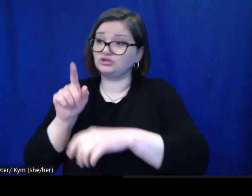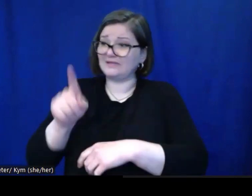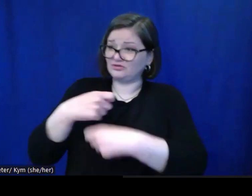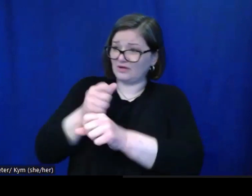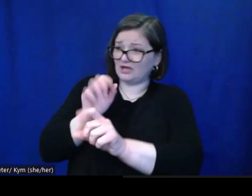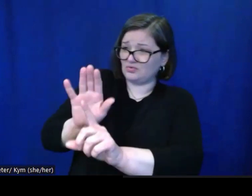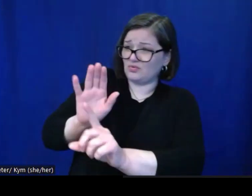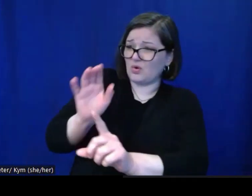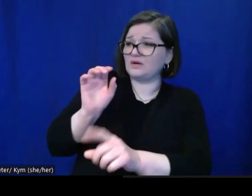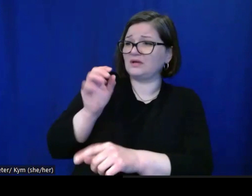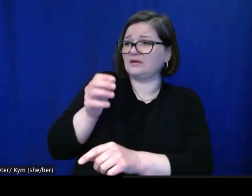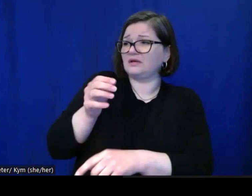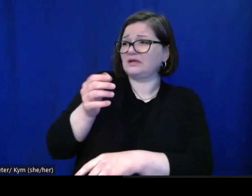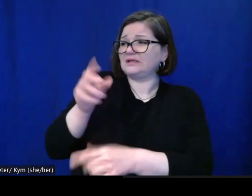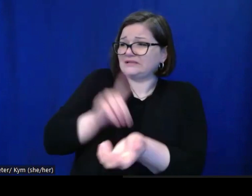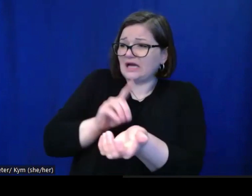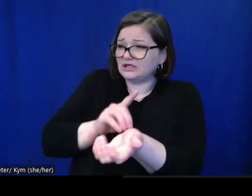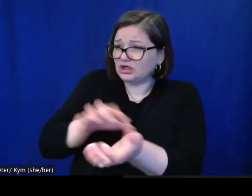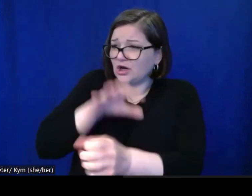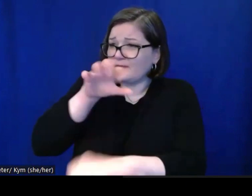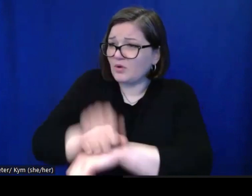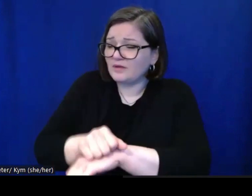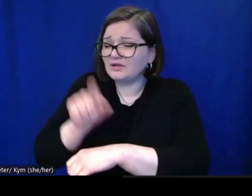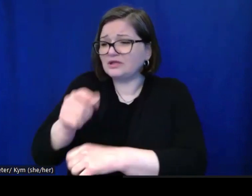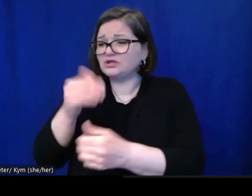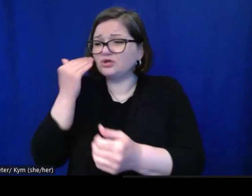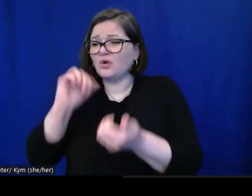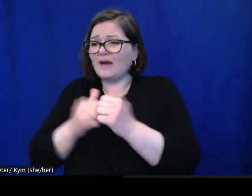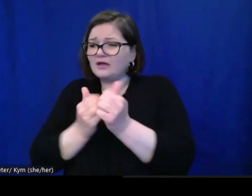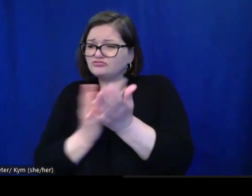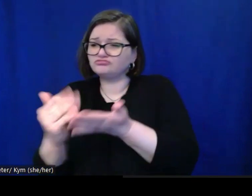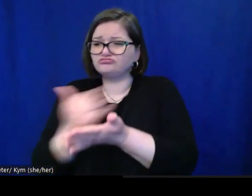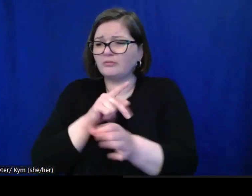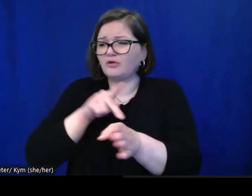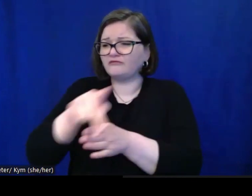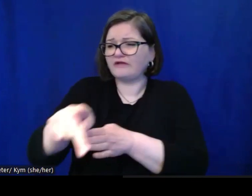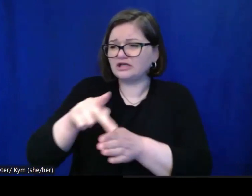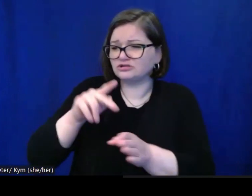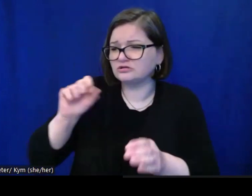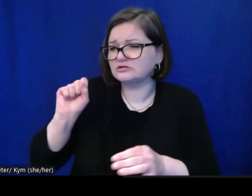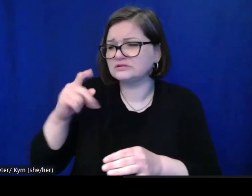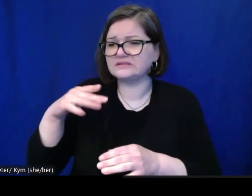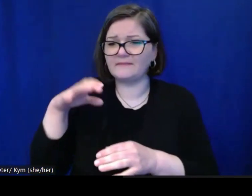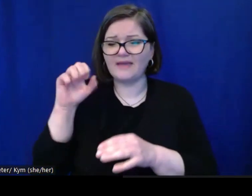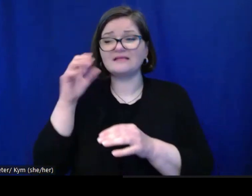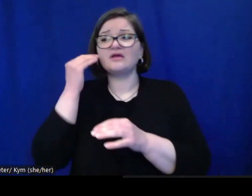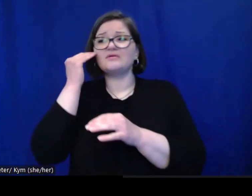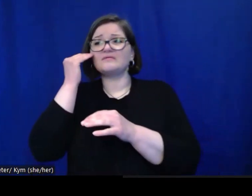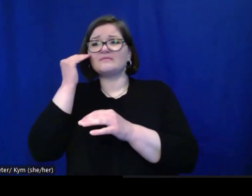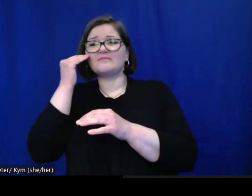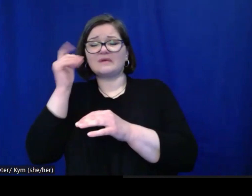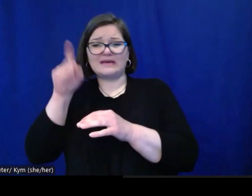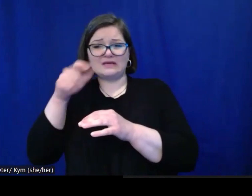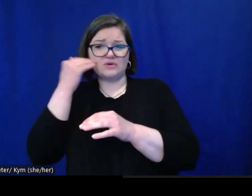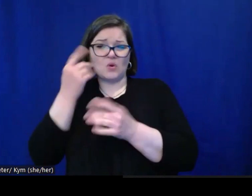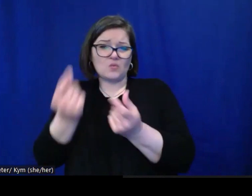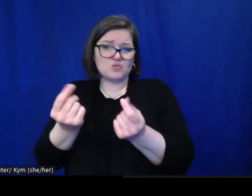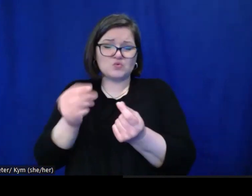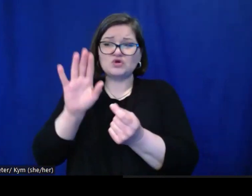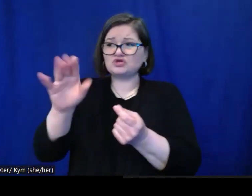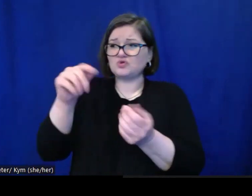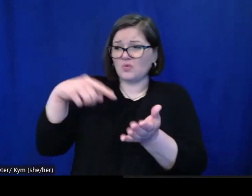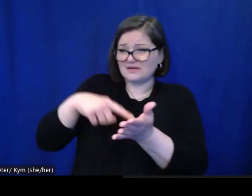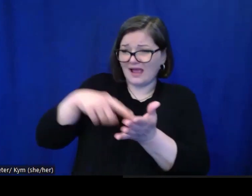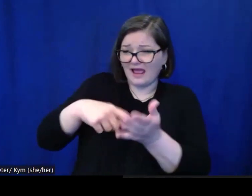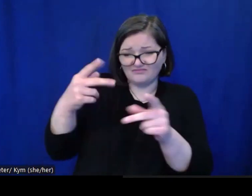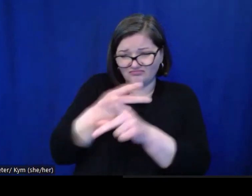you have to know how to navigate professional spaces, you need to know what you want to do, figure out your debt, figure out what you want to